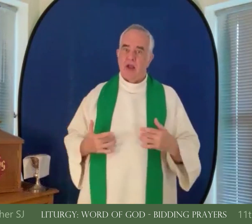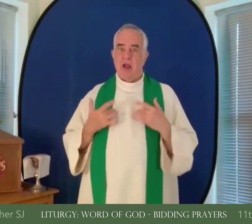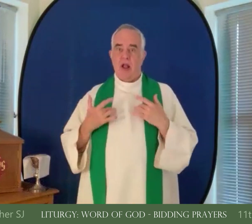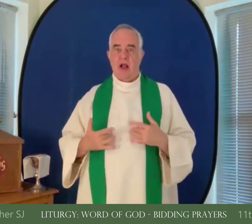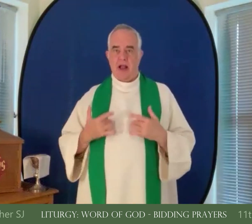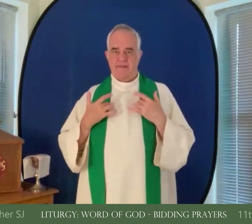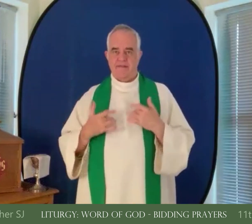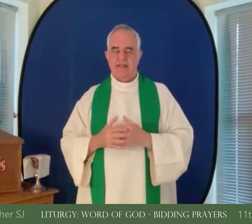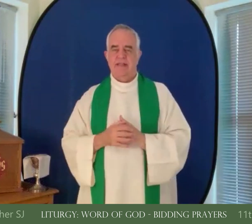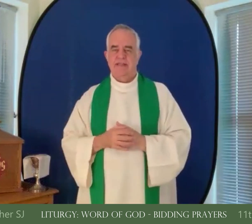their lives.